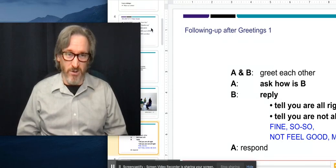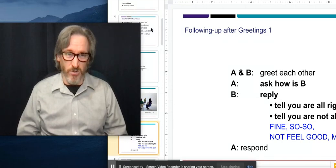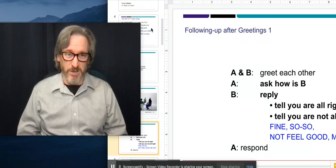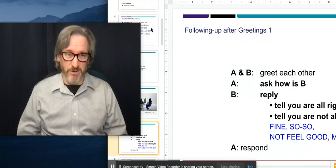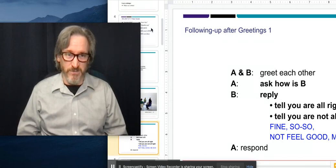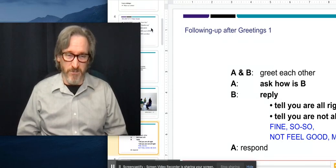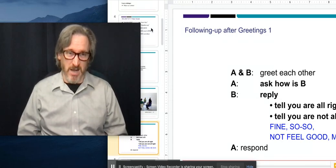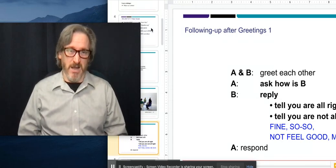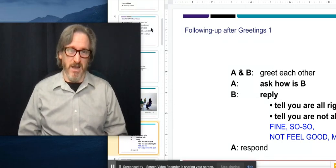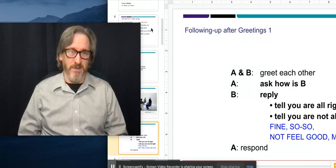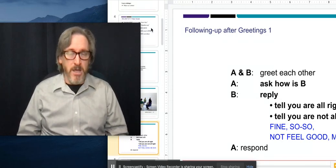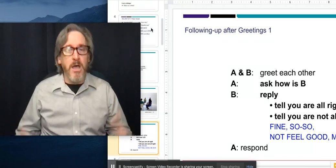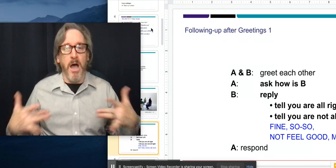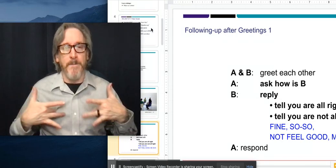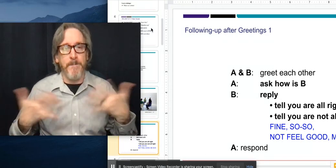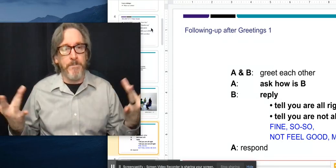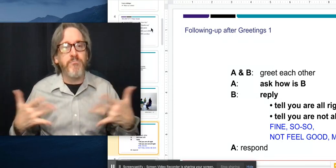Remember that old one?